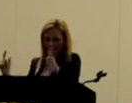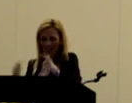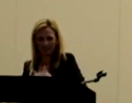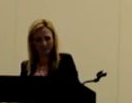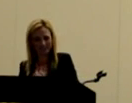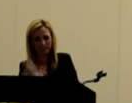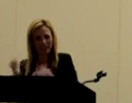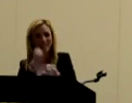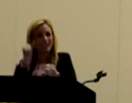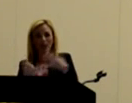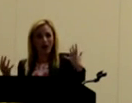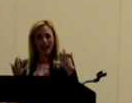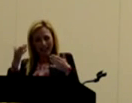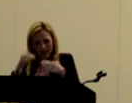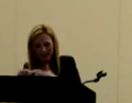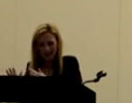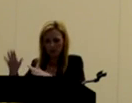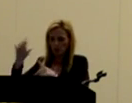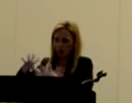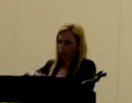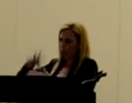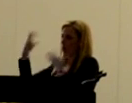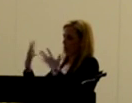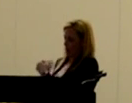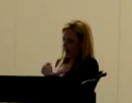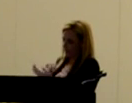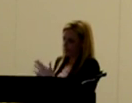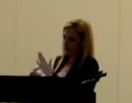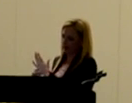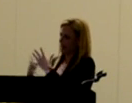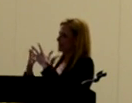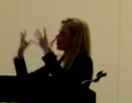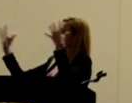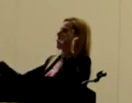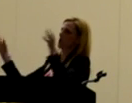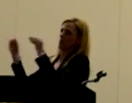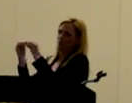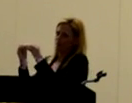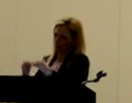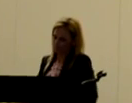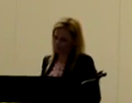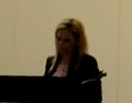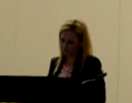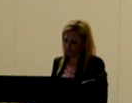of language. She eventually came to understand what love meant, and so much more.